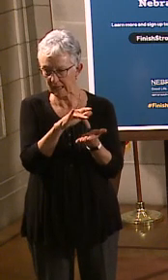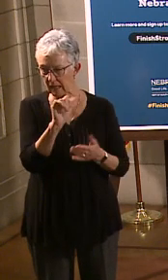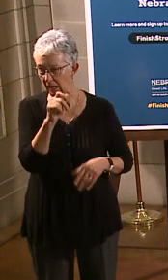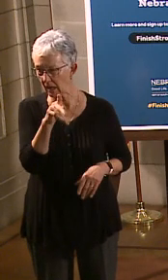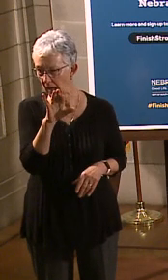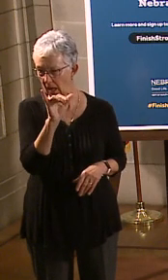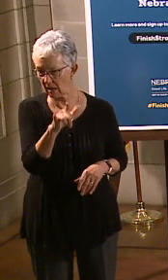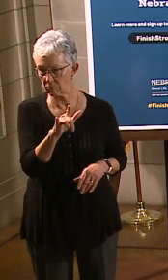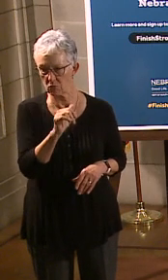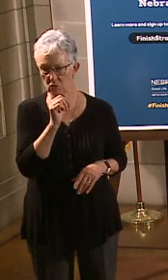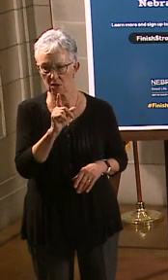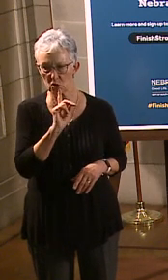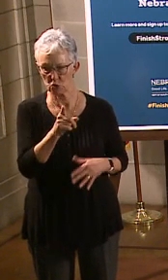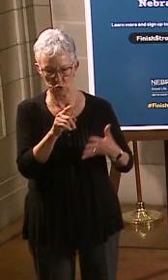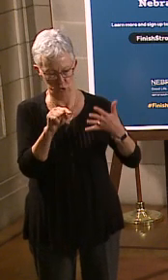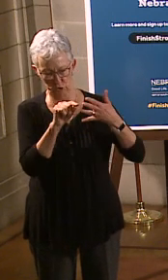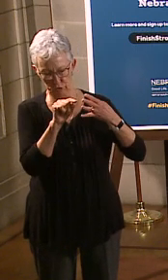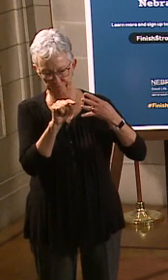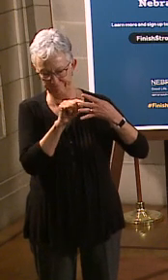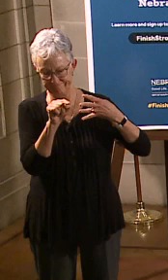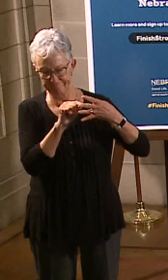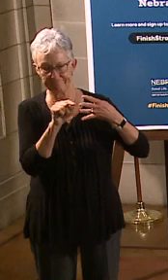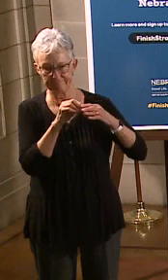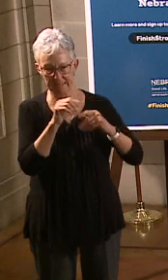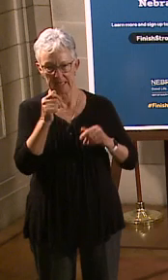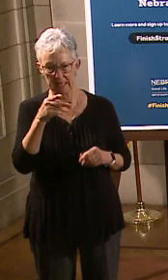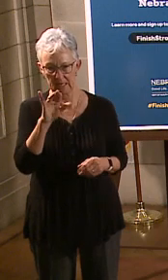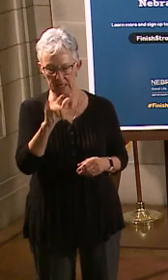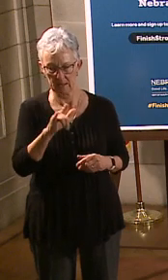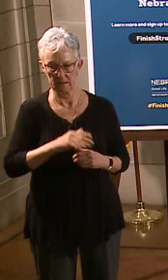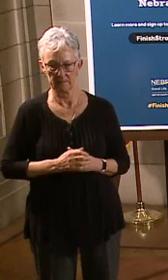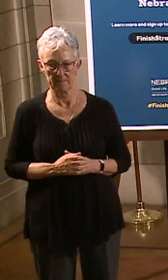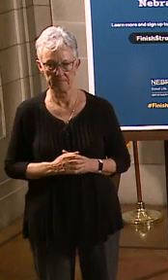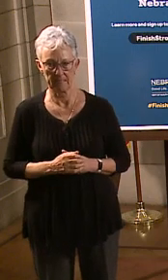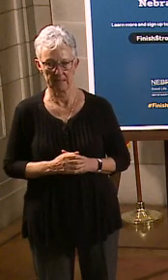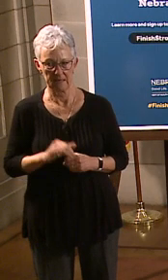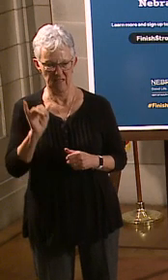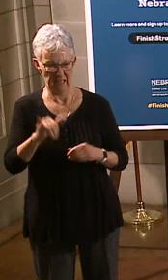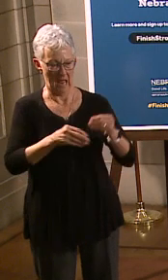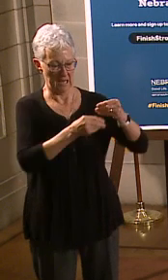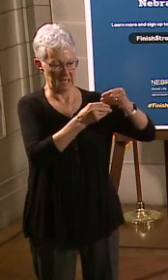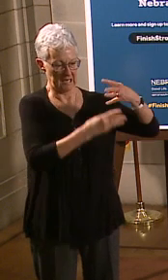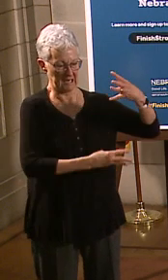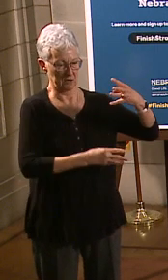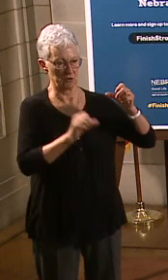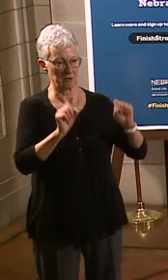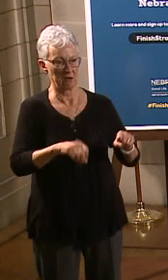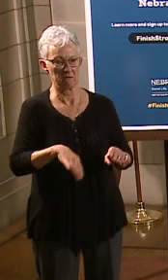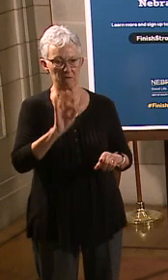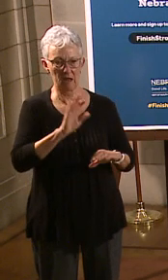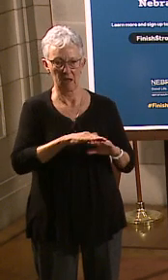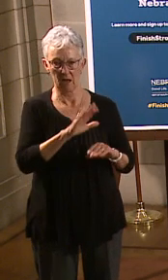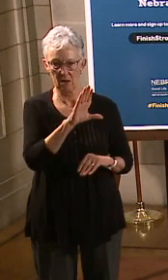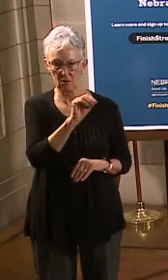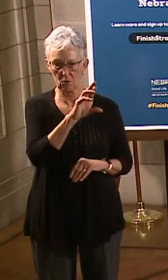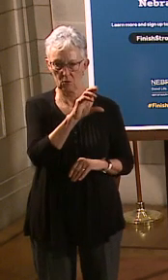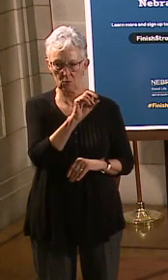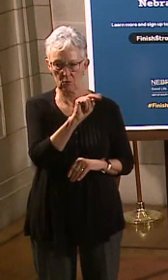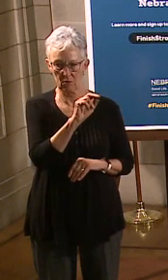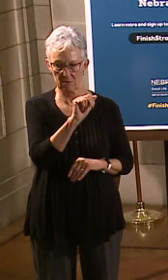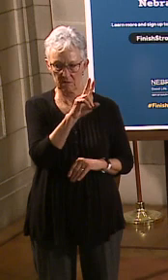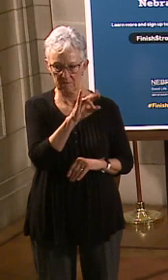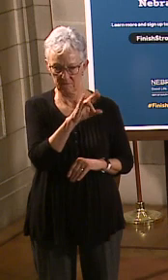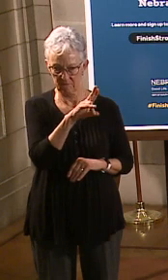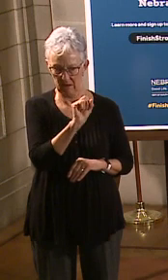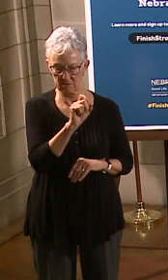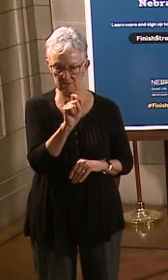but we will keep you posted. The links to the other programs can be found on the coronavirus.nebraska.gov website